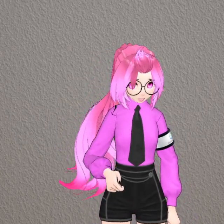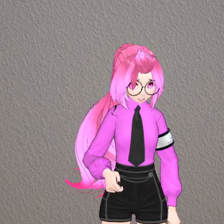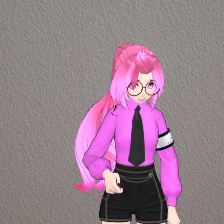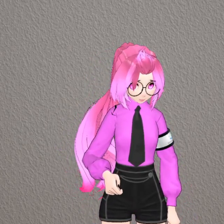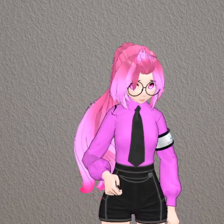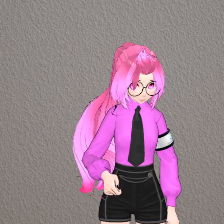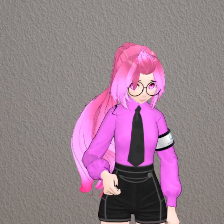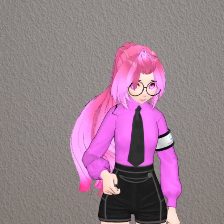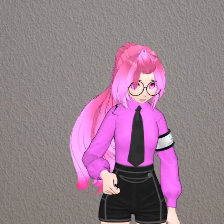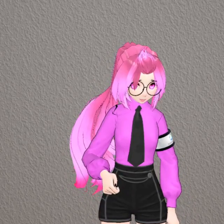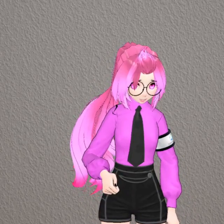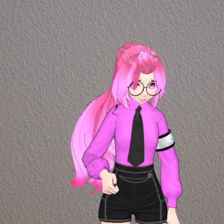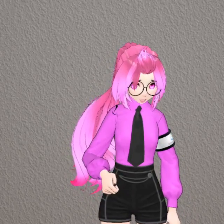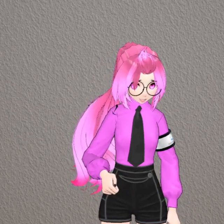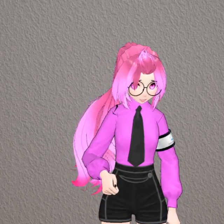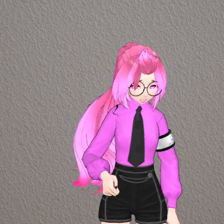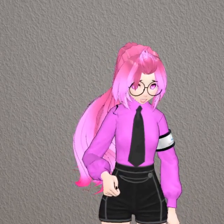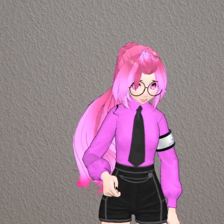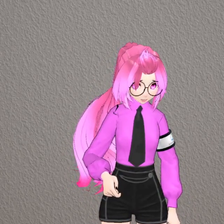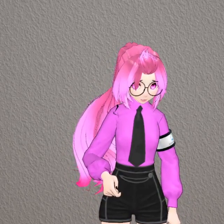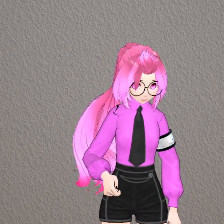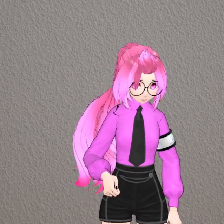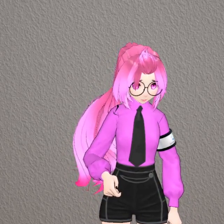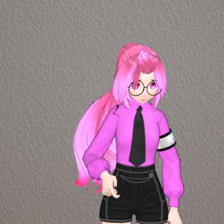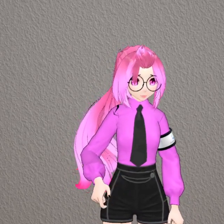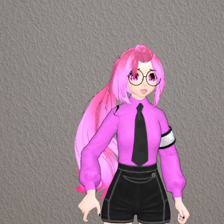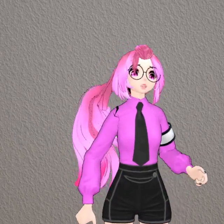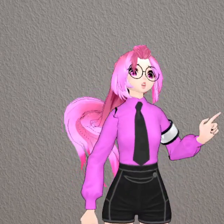Okay. Who can show me how to sign plan?